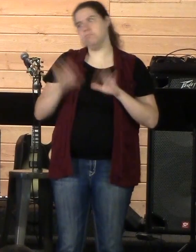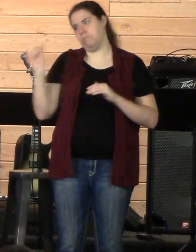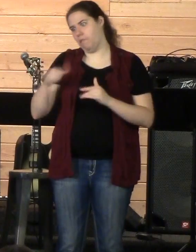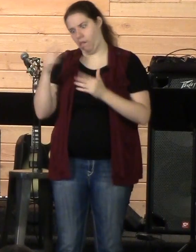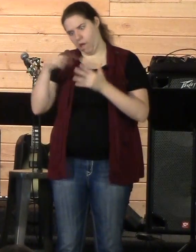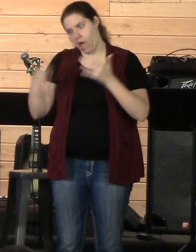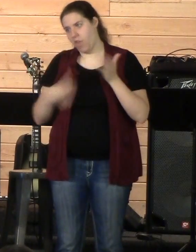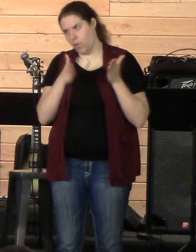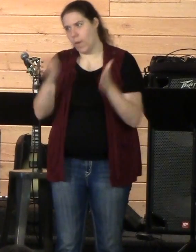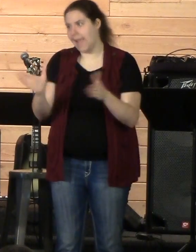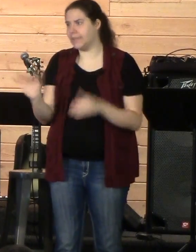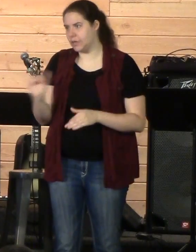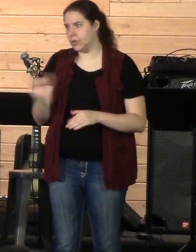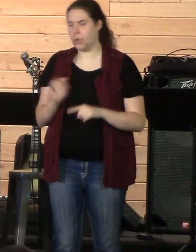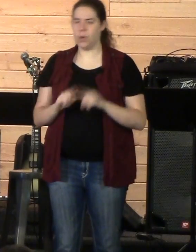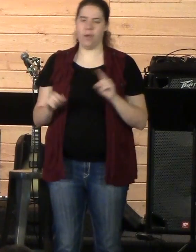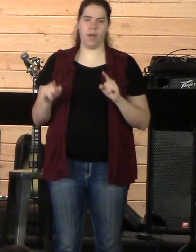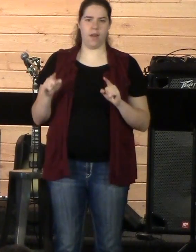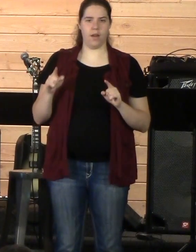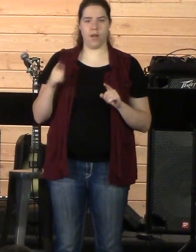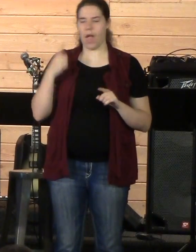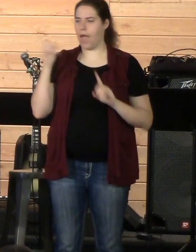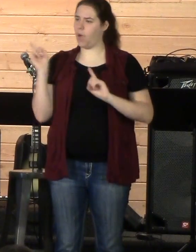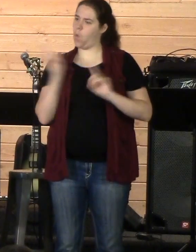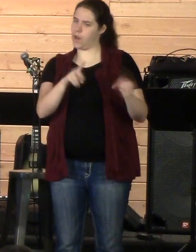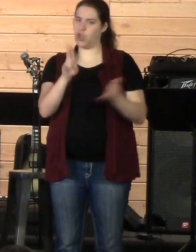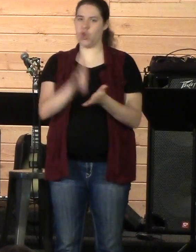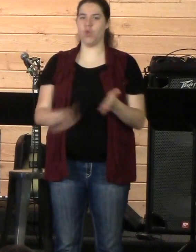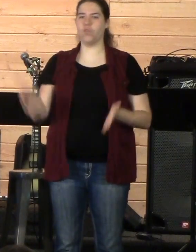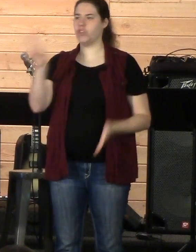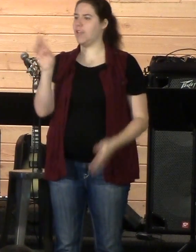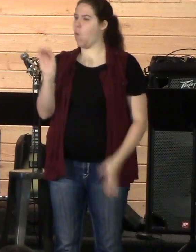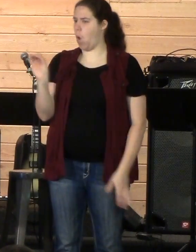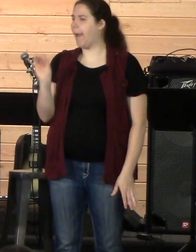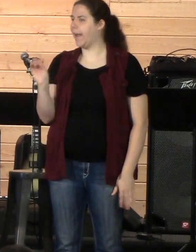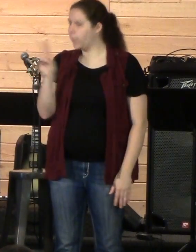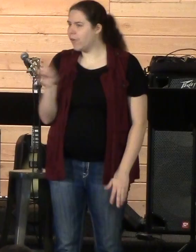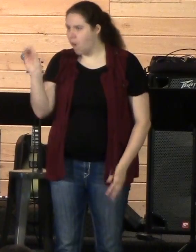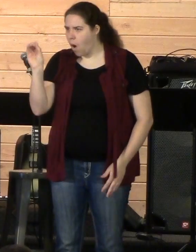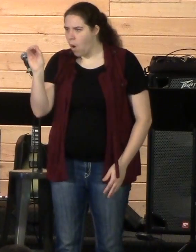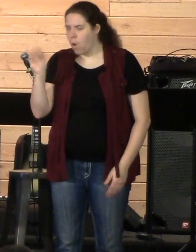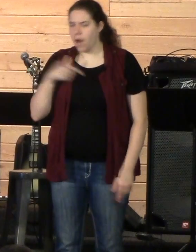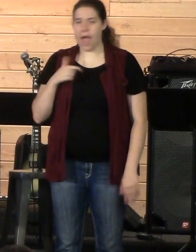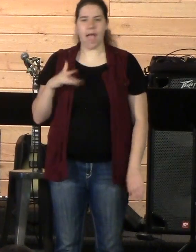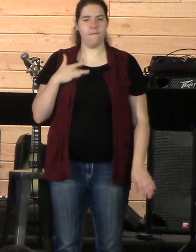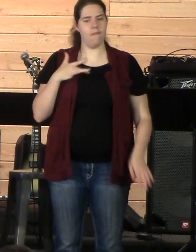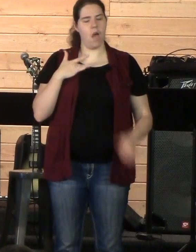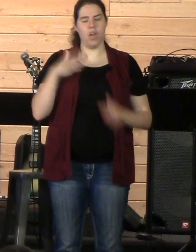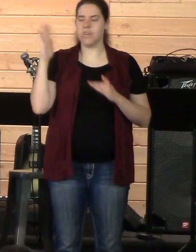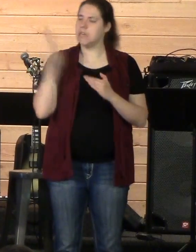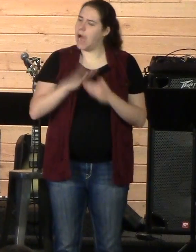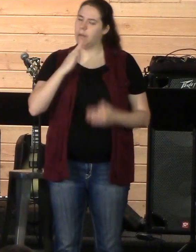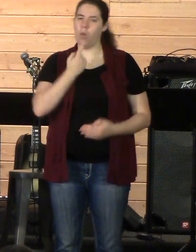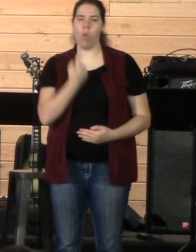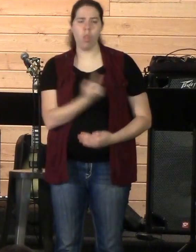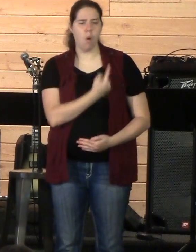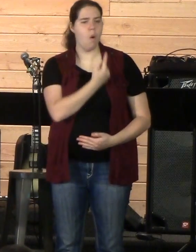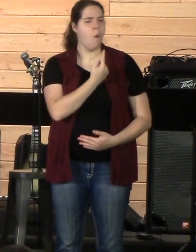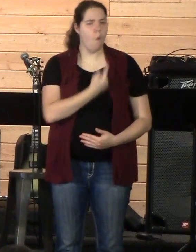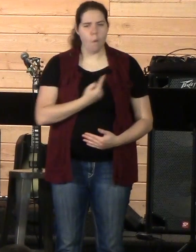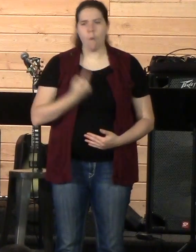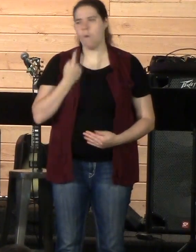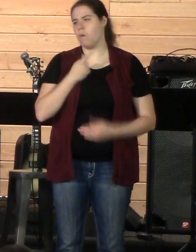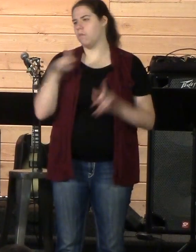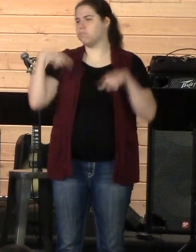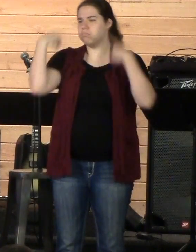was just at the University of Oregon, and I was lonelier than ever in my life. I